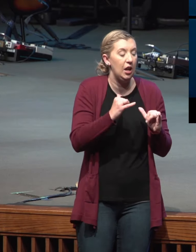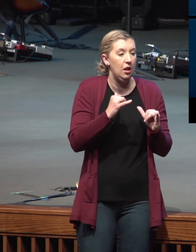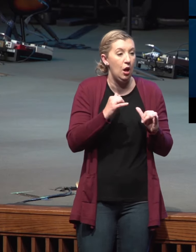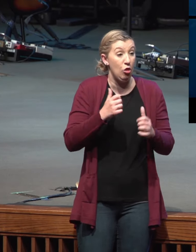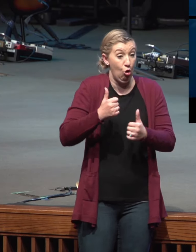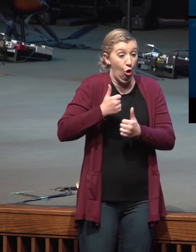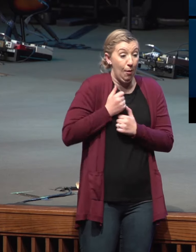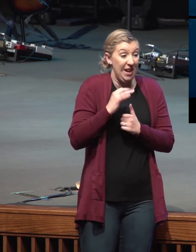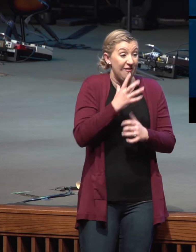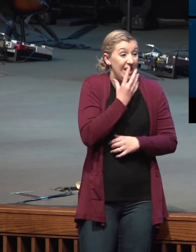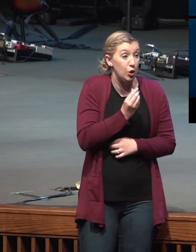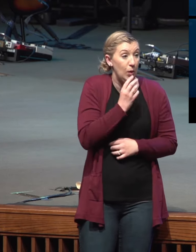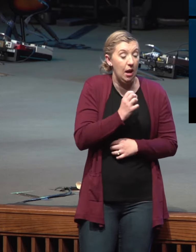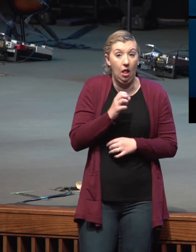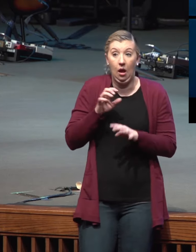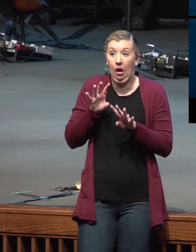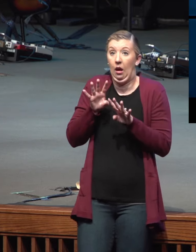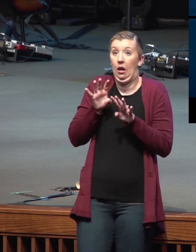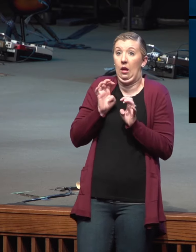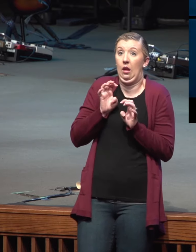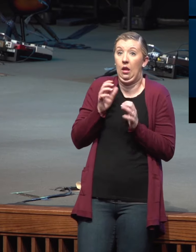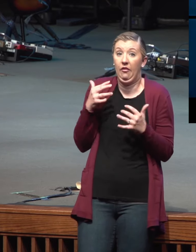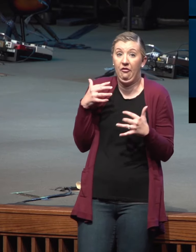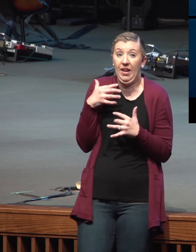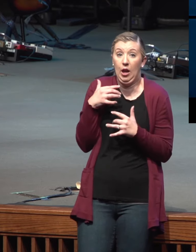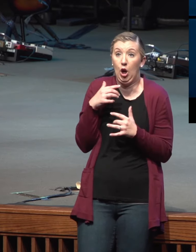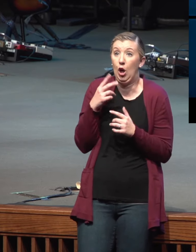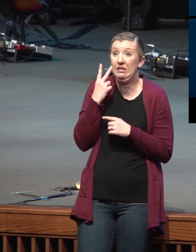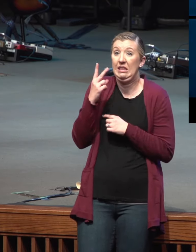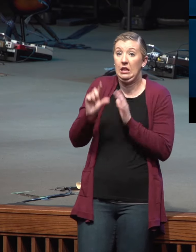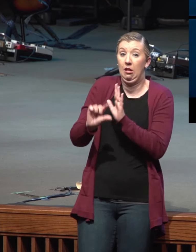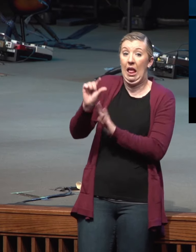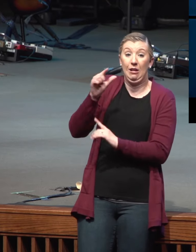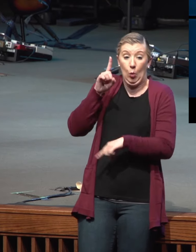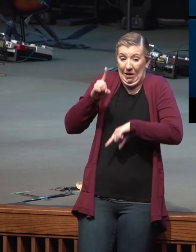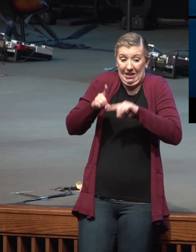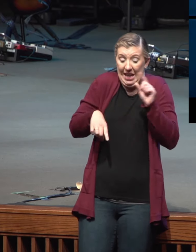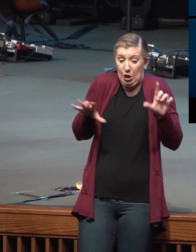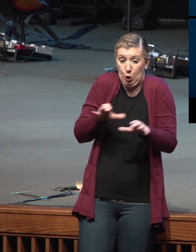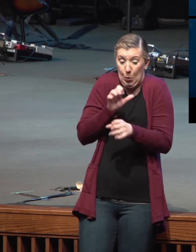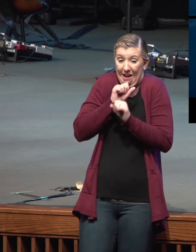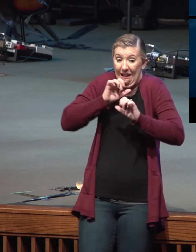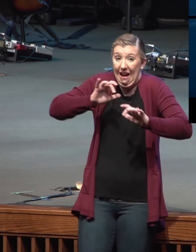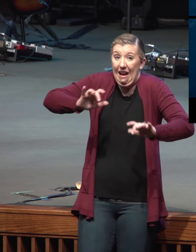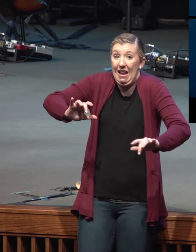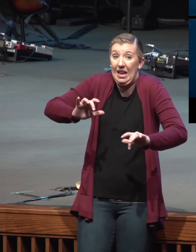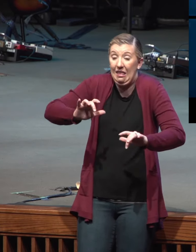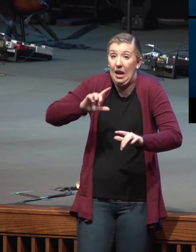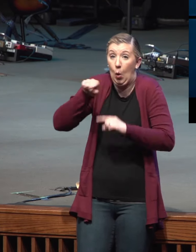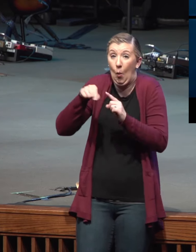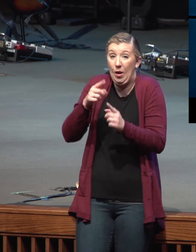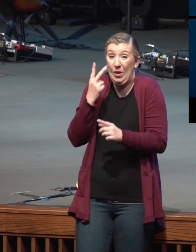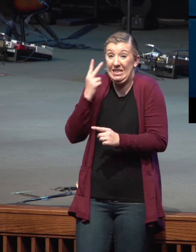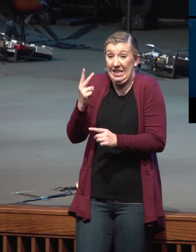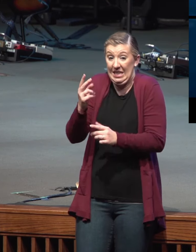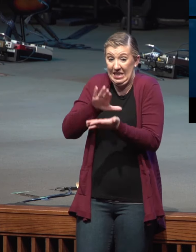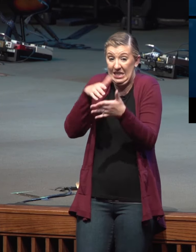Israel, paralyzed with fear and unable to do anything in the face of